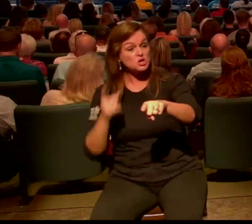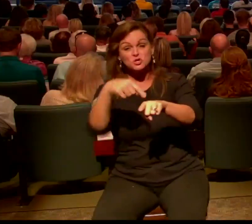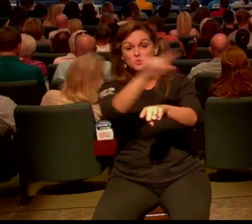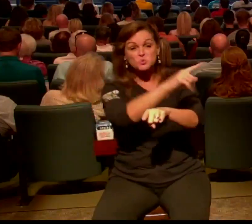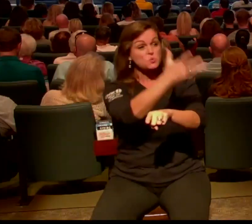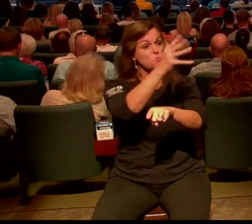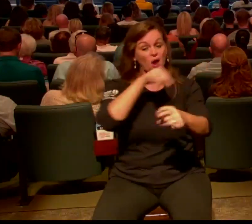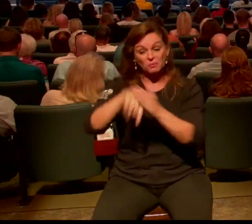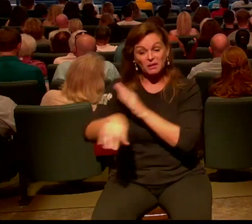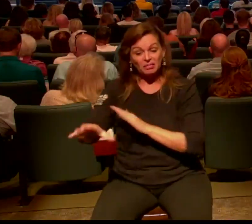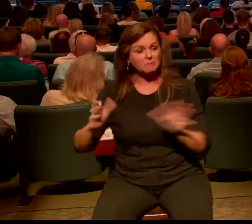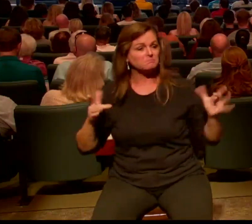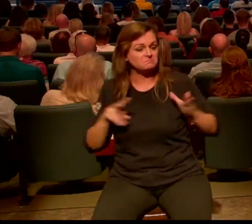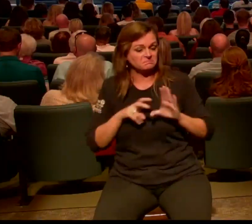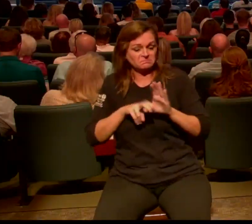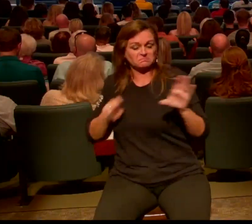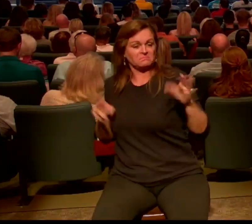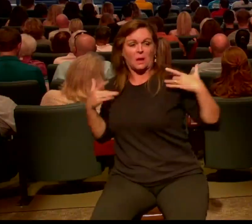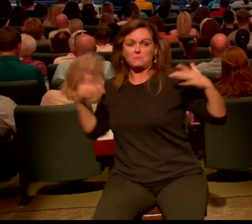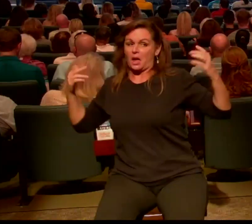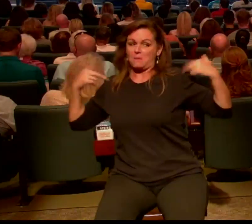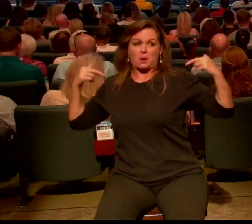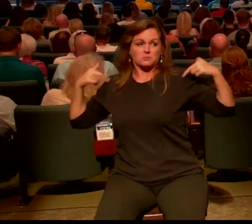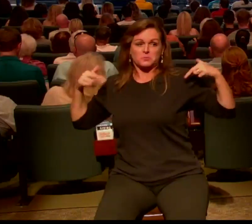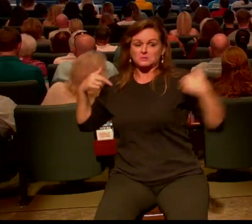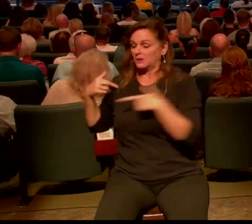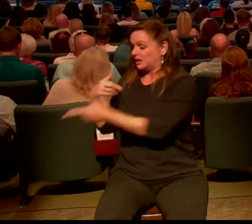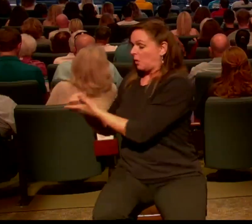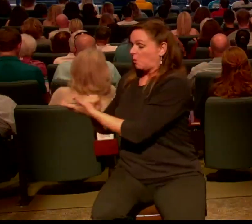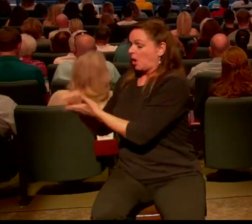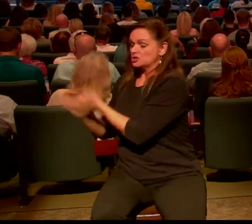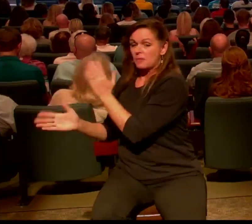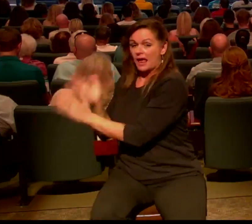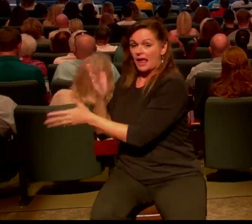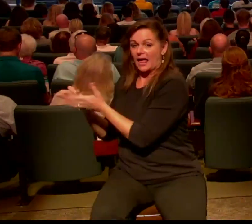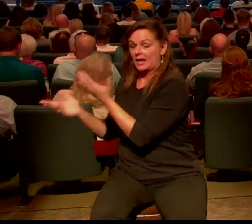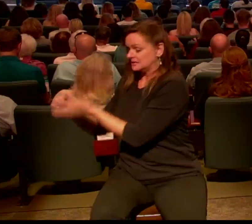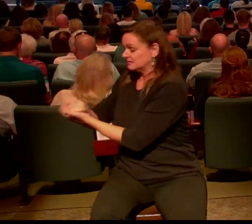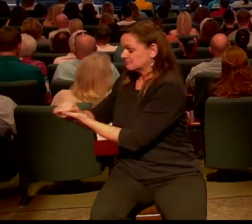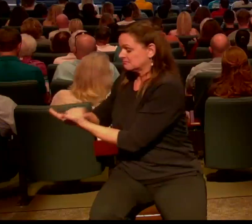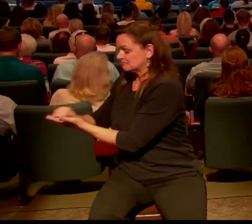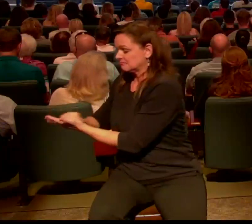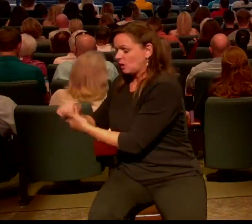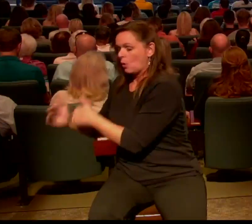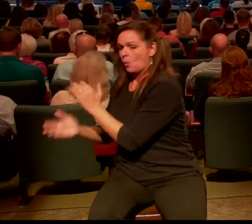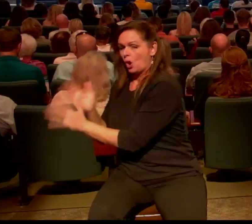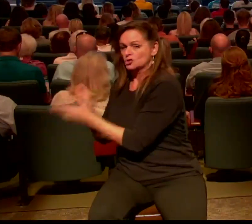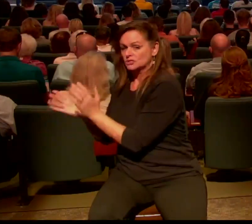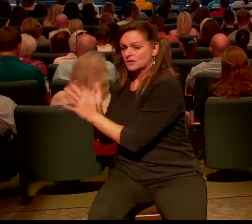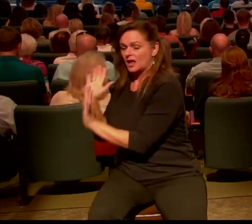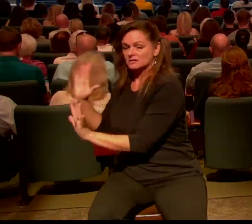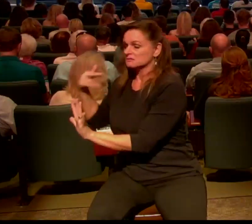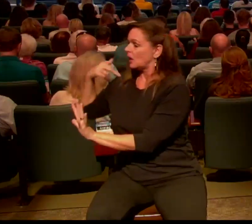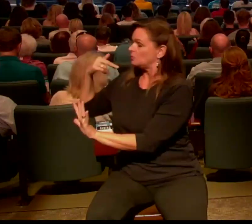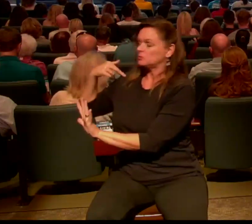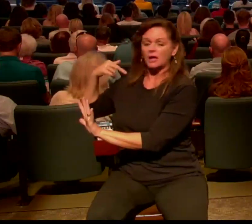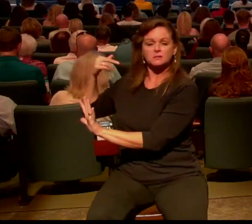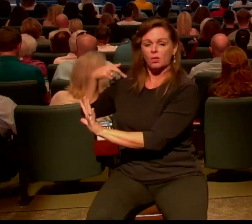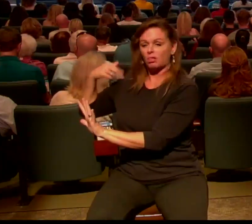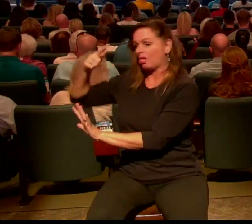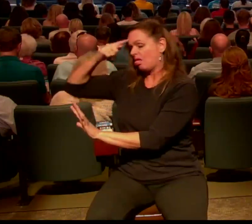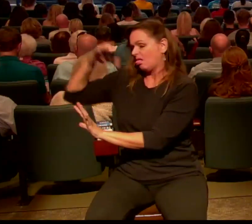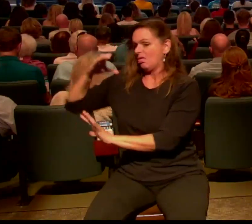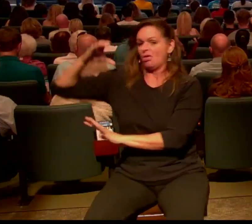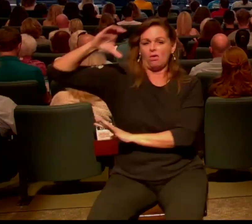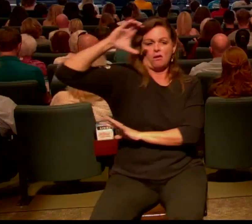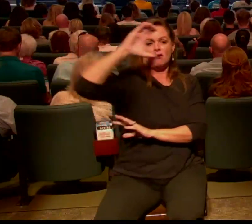hands. Now, I want you to pick this up. I don't want you to miss this. He's washing his hands, and he's